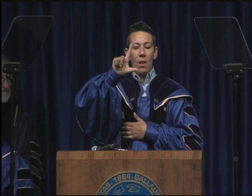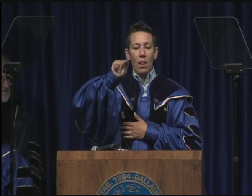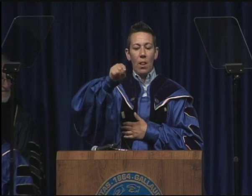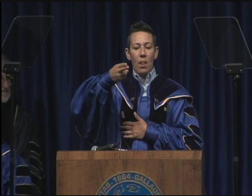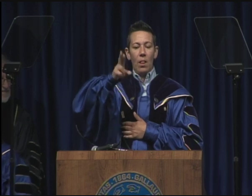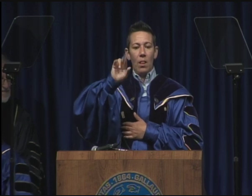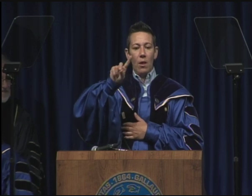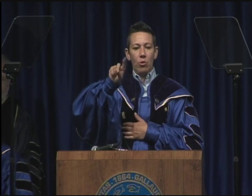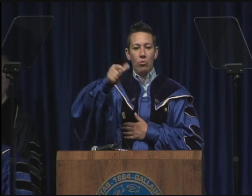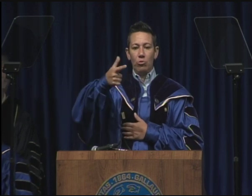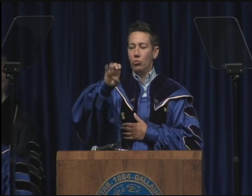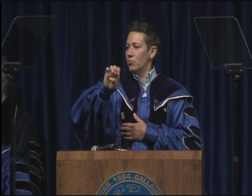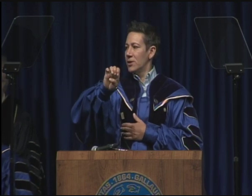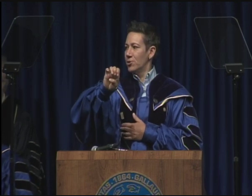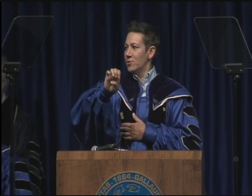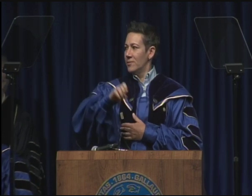Joshua Lothridge.